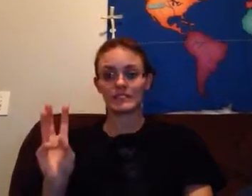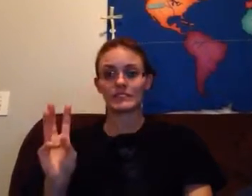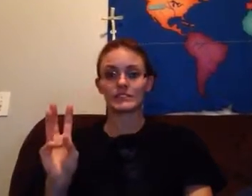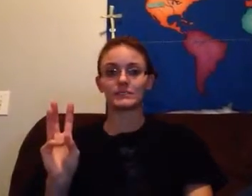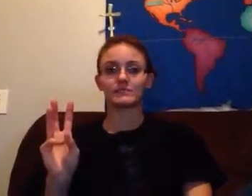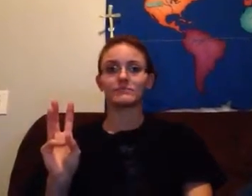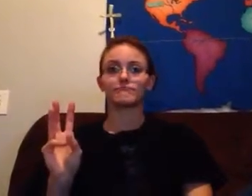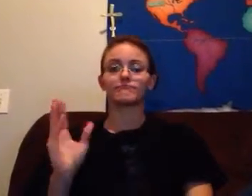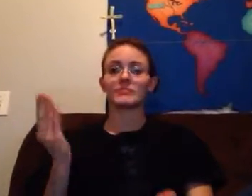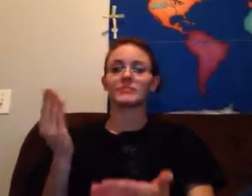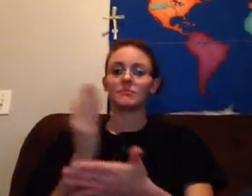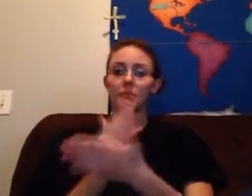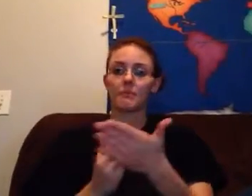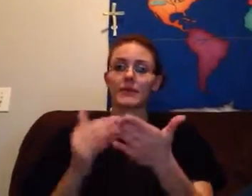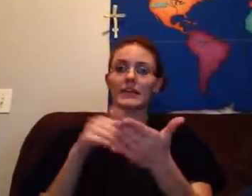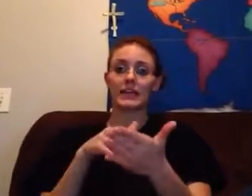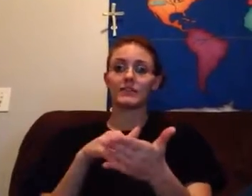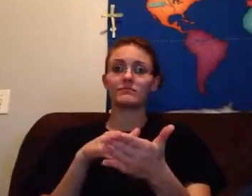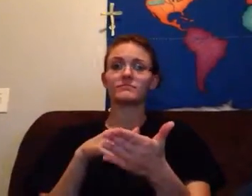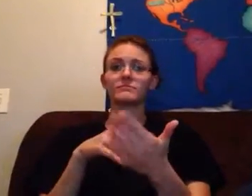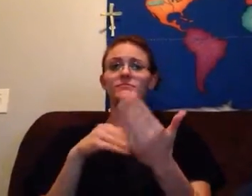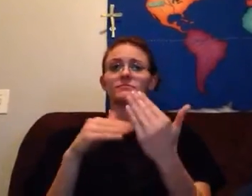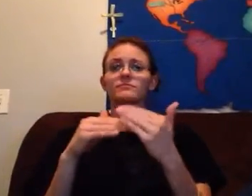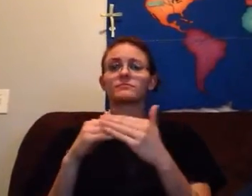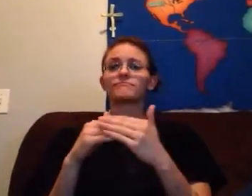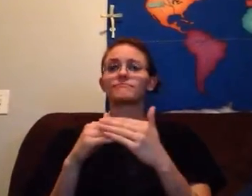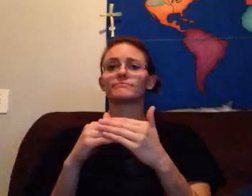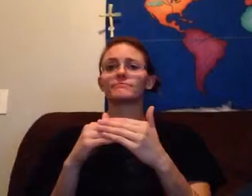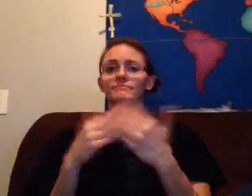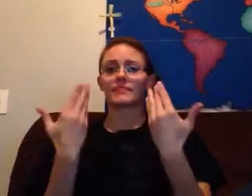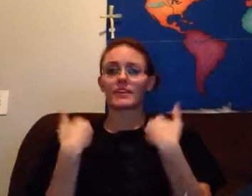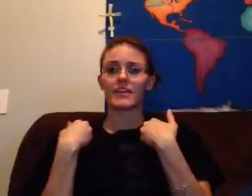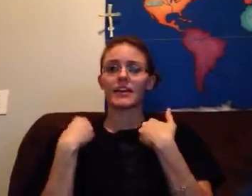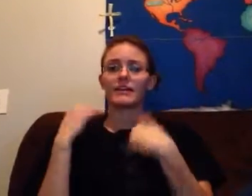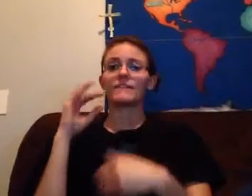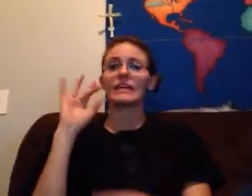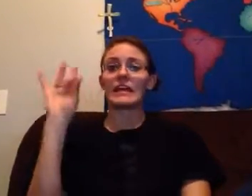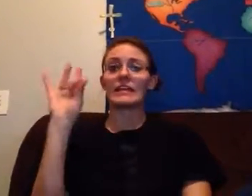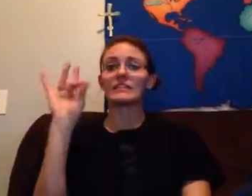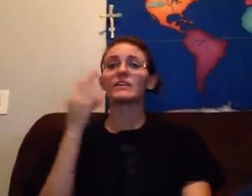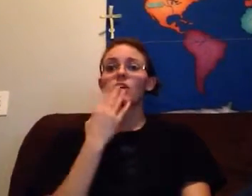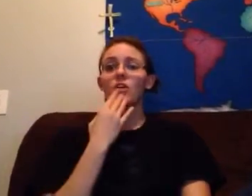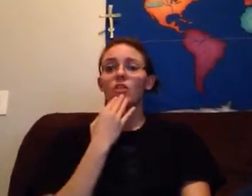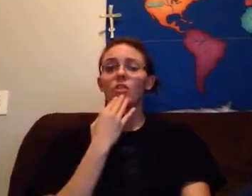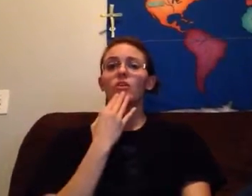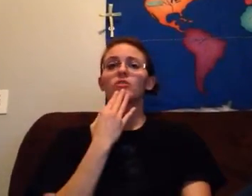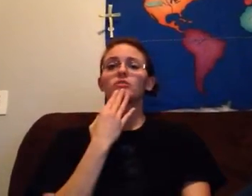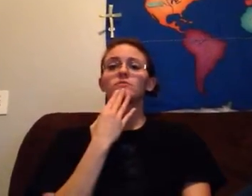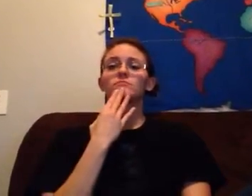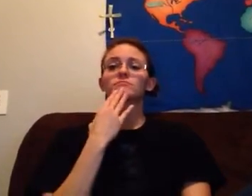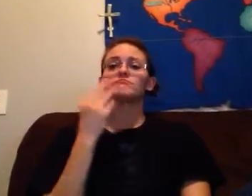again, I can now see that I have 8 pieces shaded out of